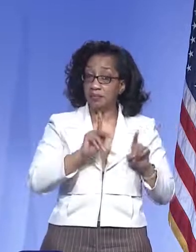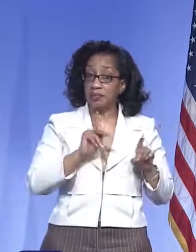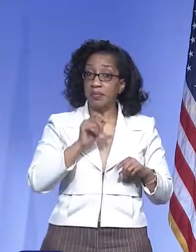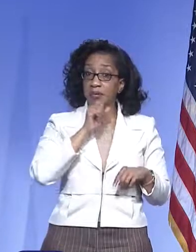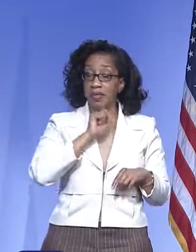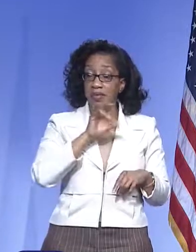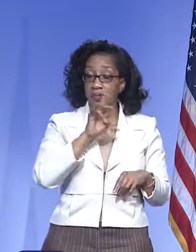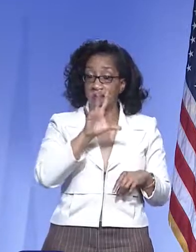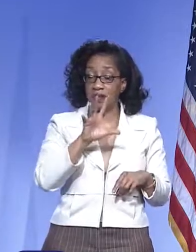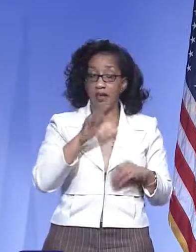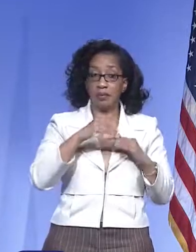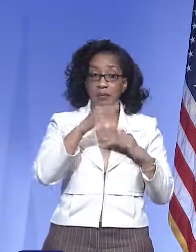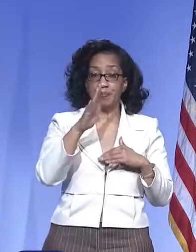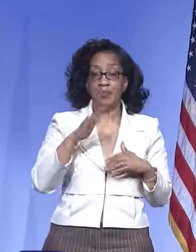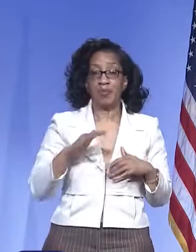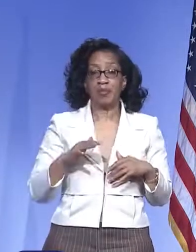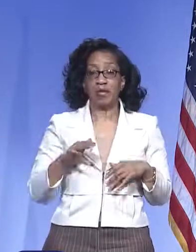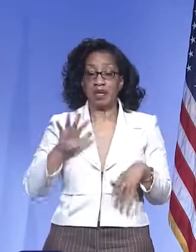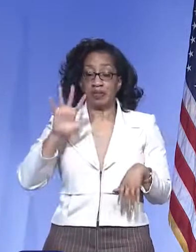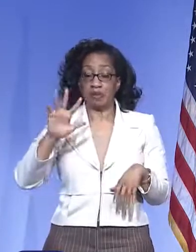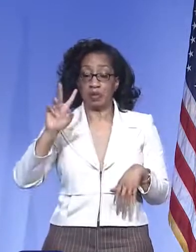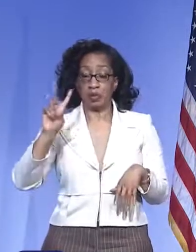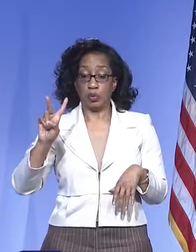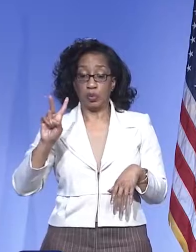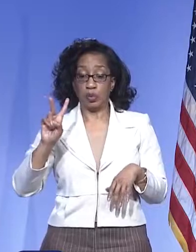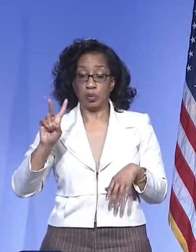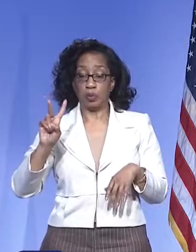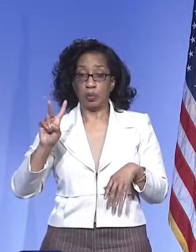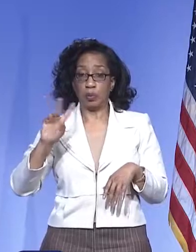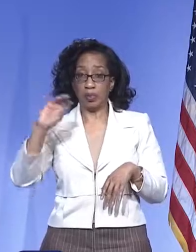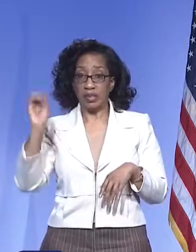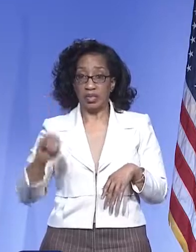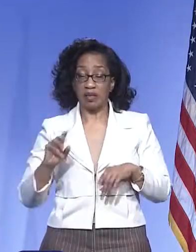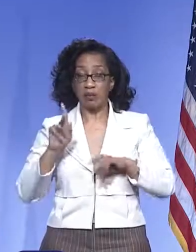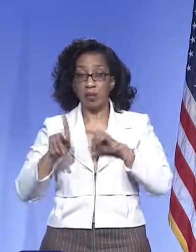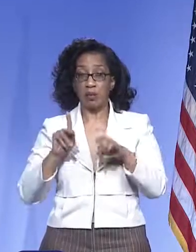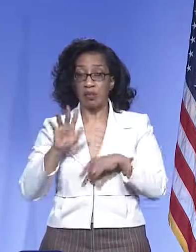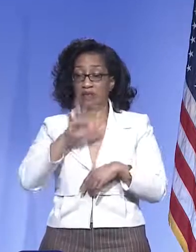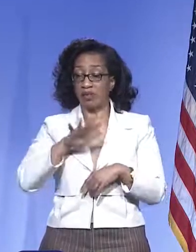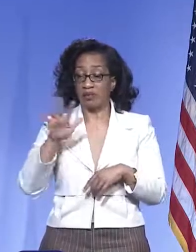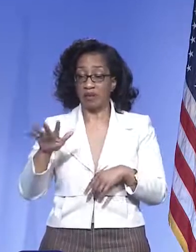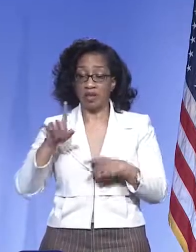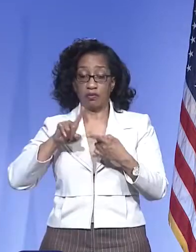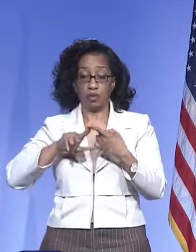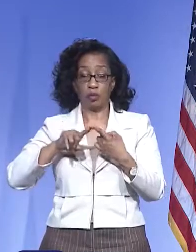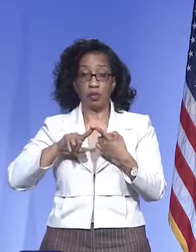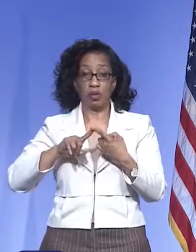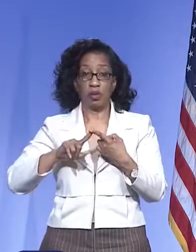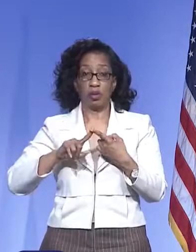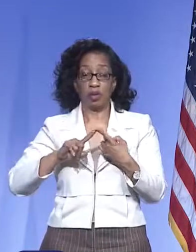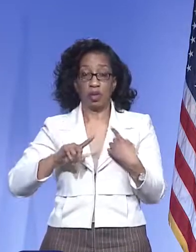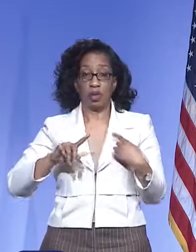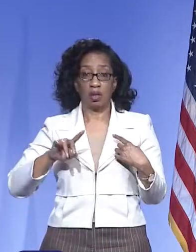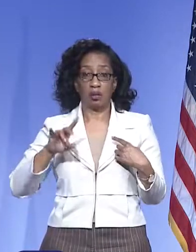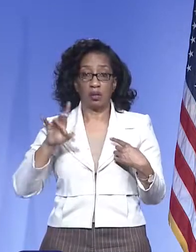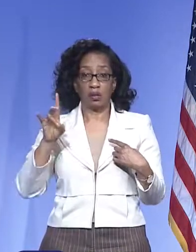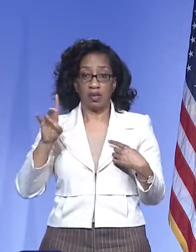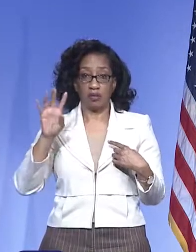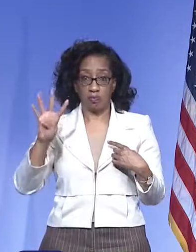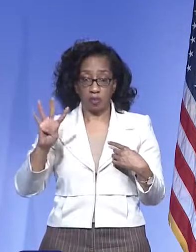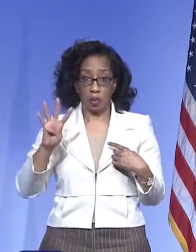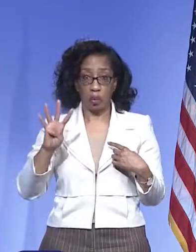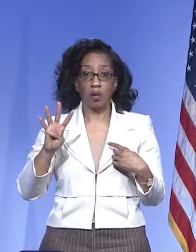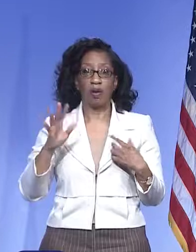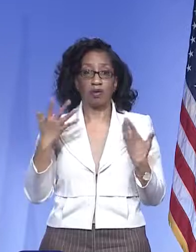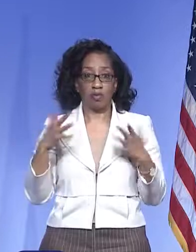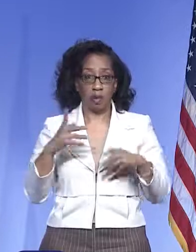and 52% of the people 65 to 74 years old have now been vaccinated. And we have